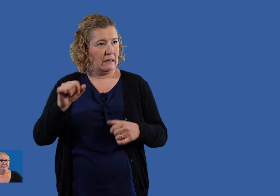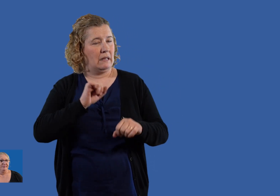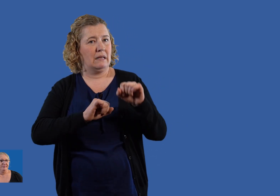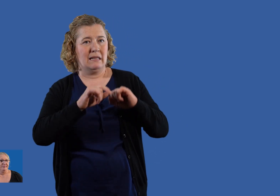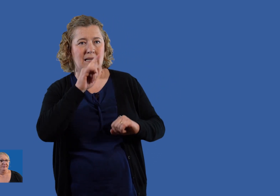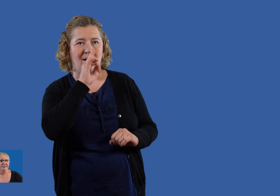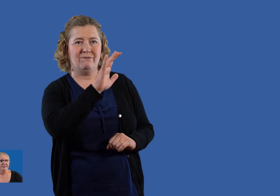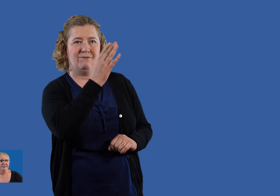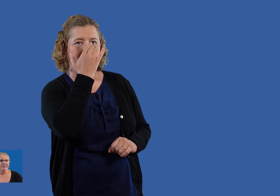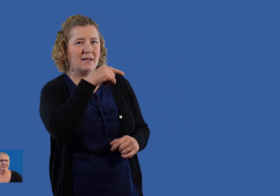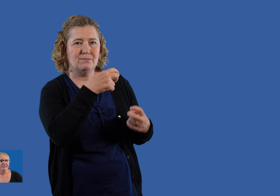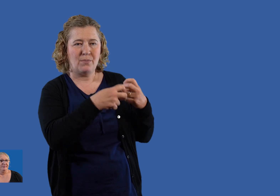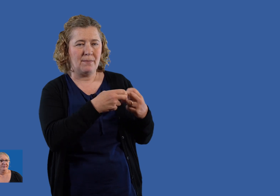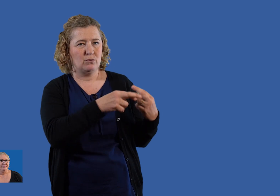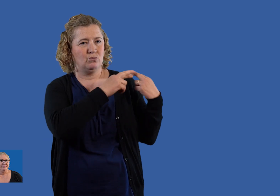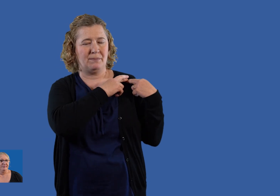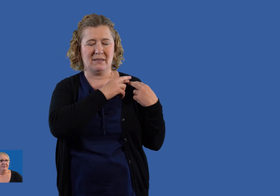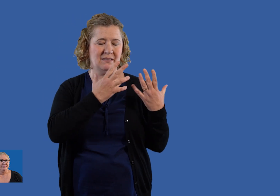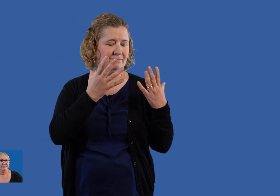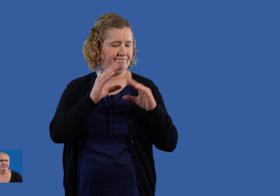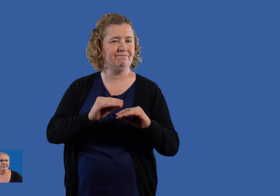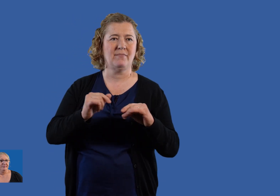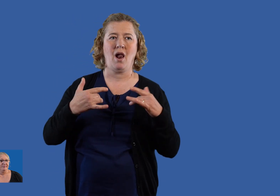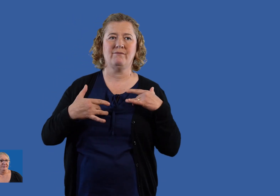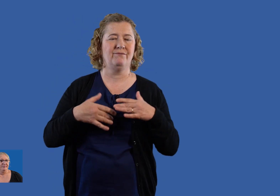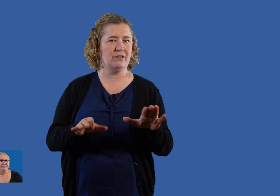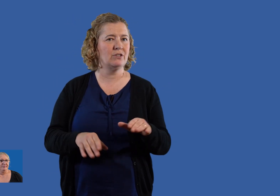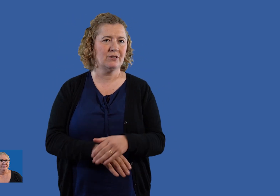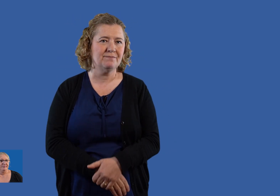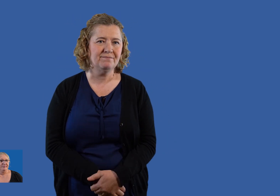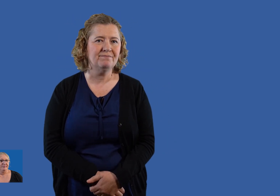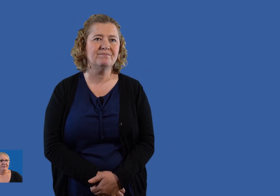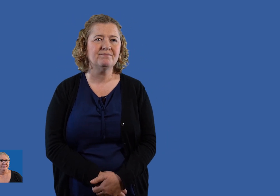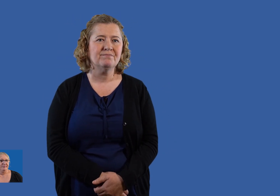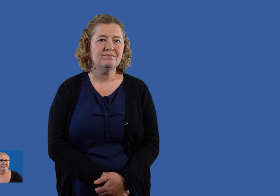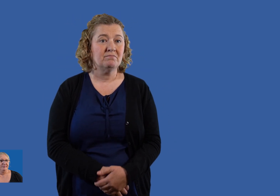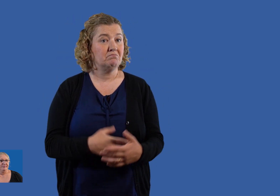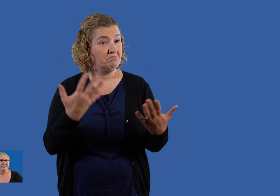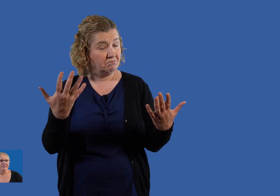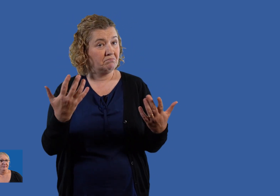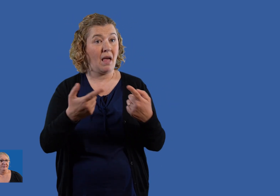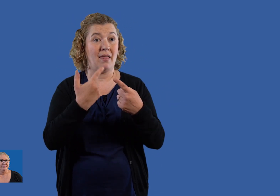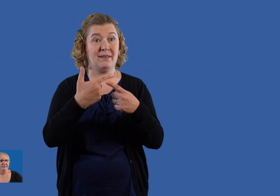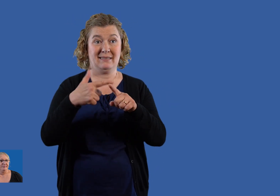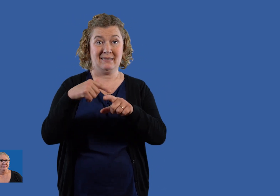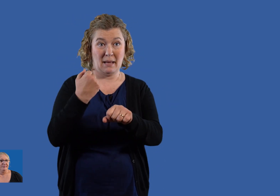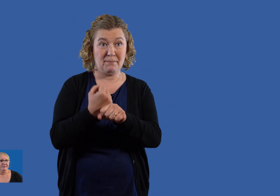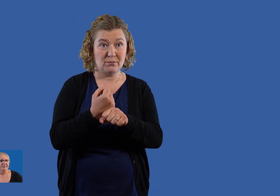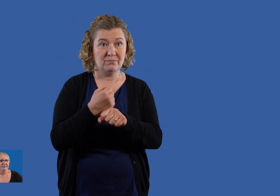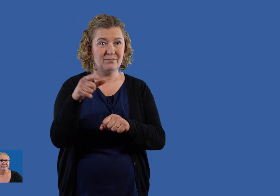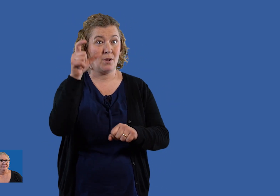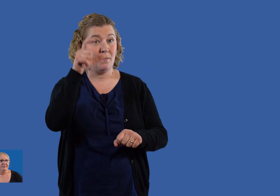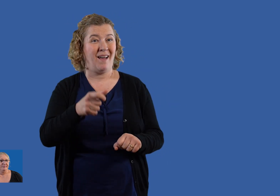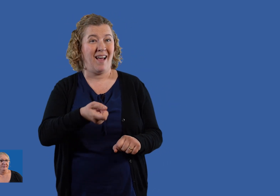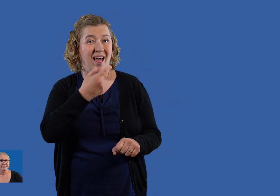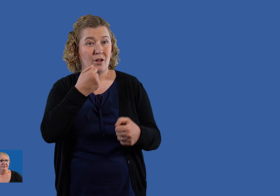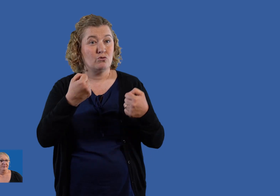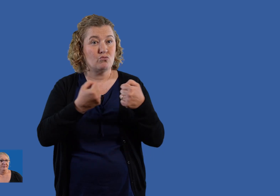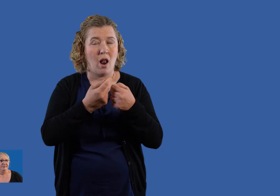and they just can't face their problems or responsibilities. Another example may be the person takes drugs